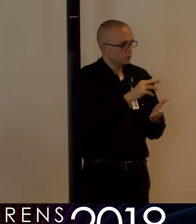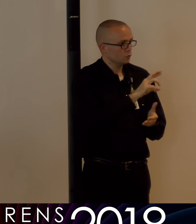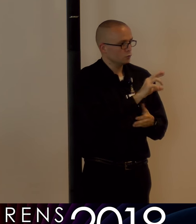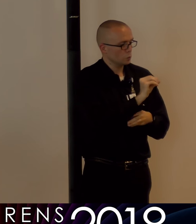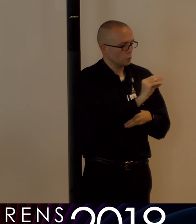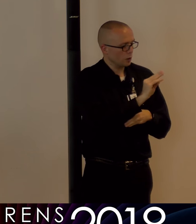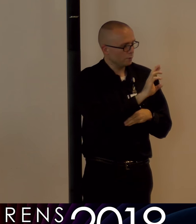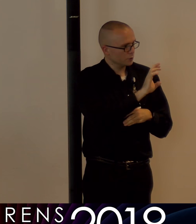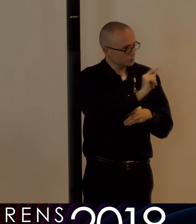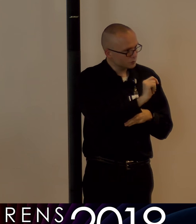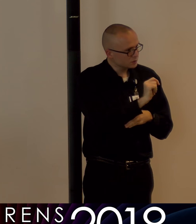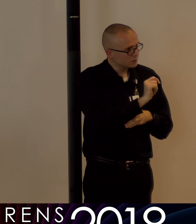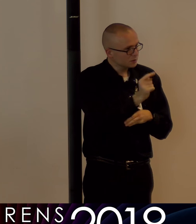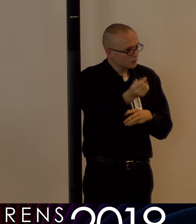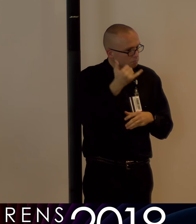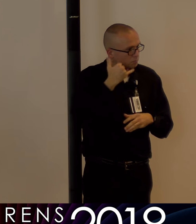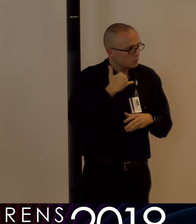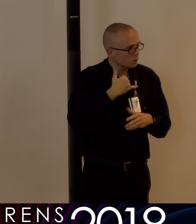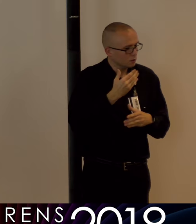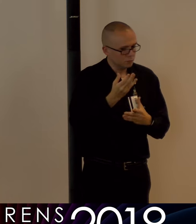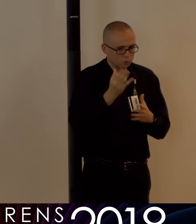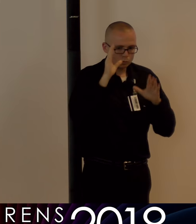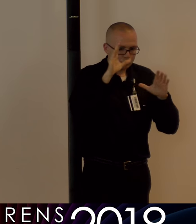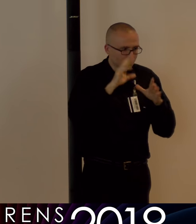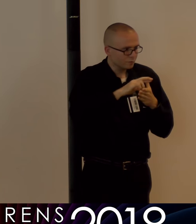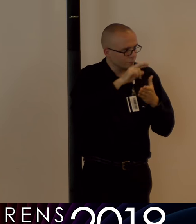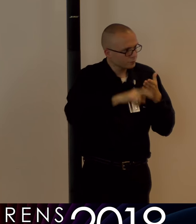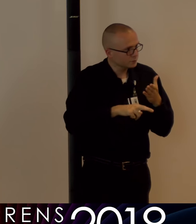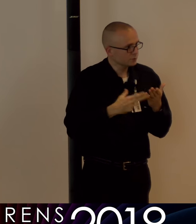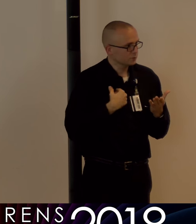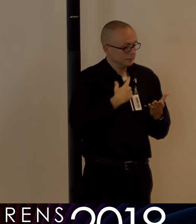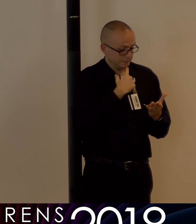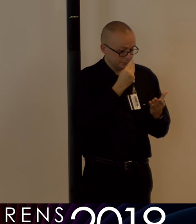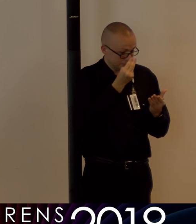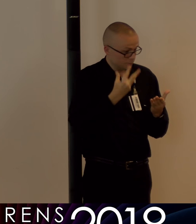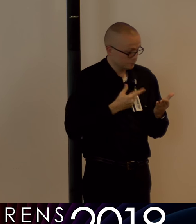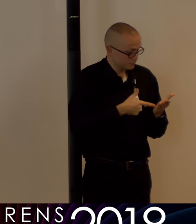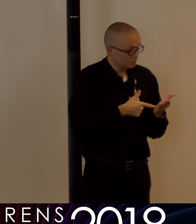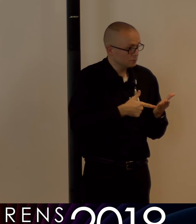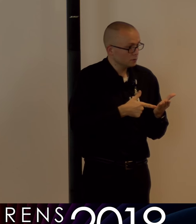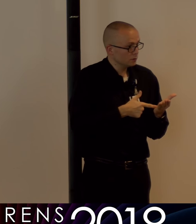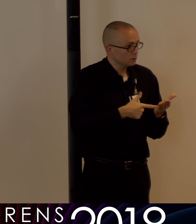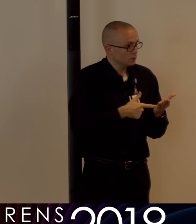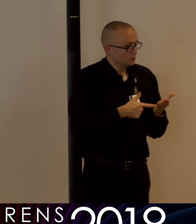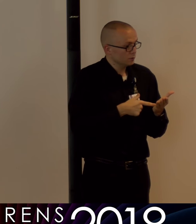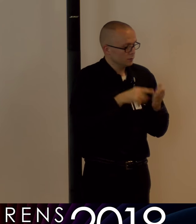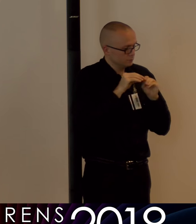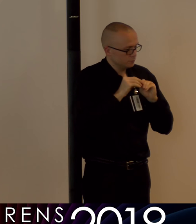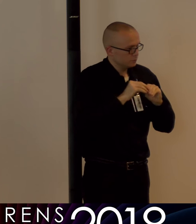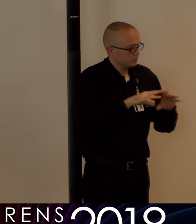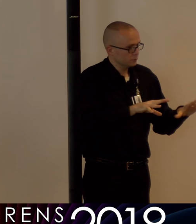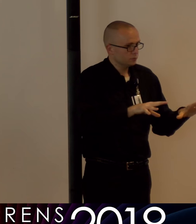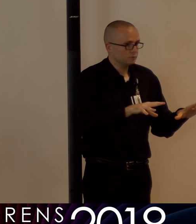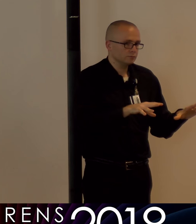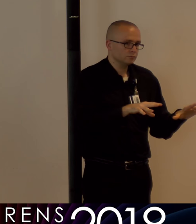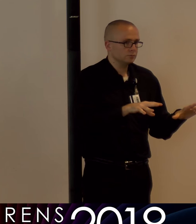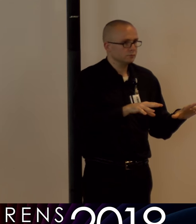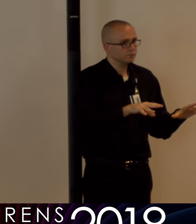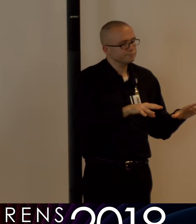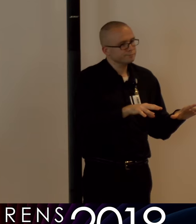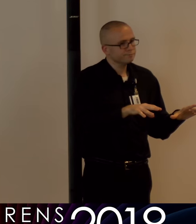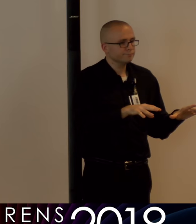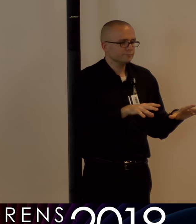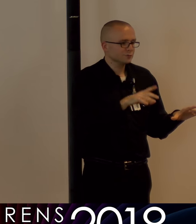in Stefan's lab called me and said, we have this fantastic result. It's telling us that the distribution, and